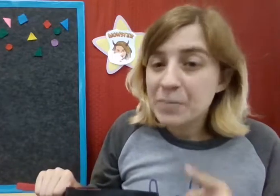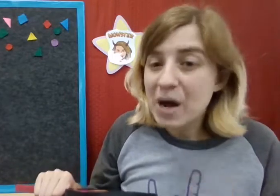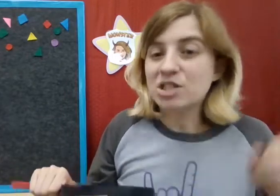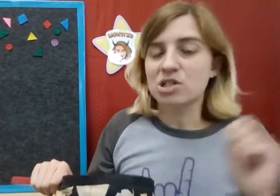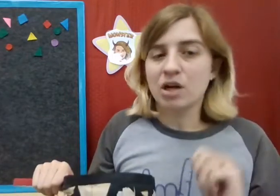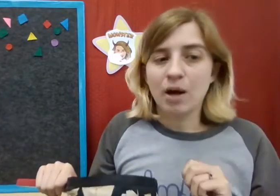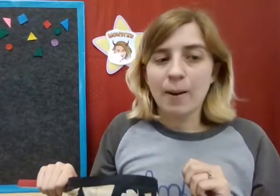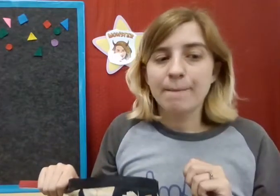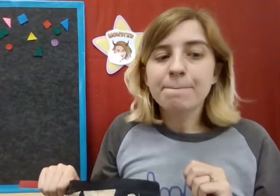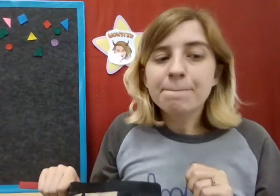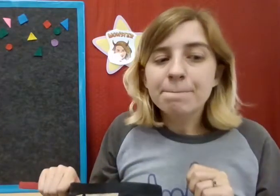monster.